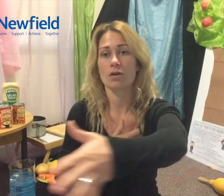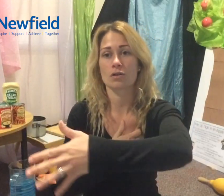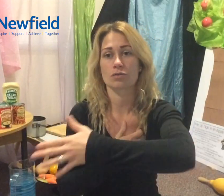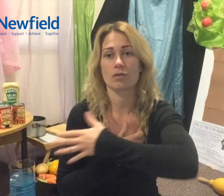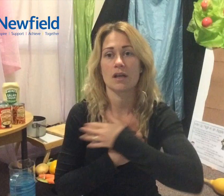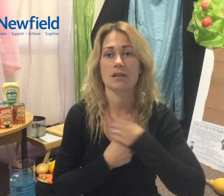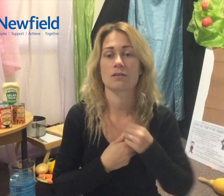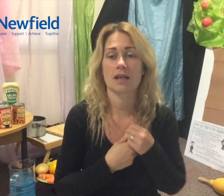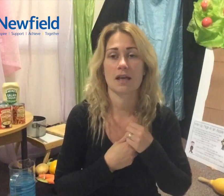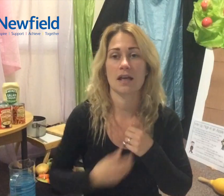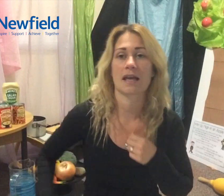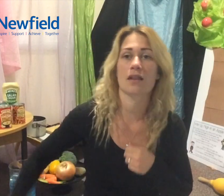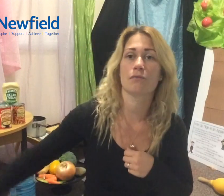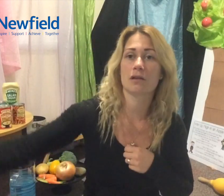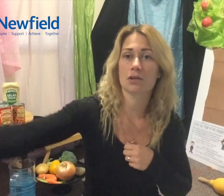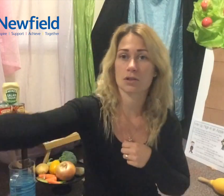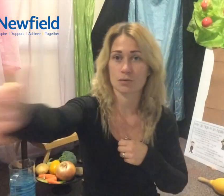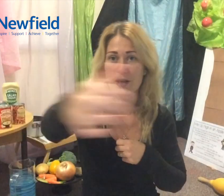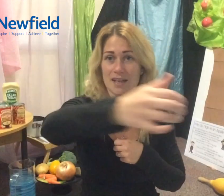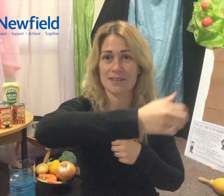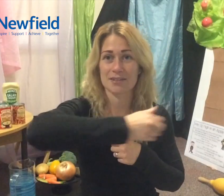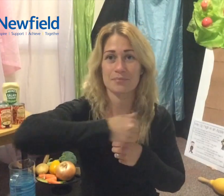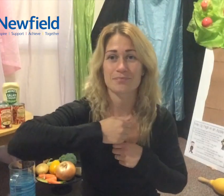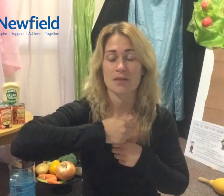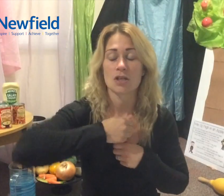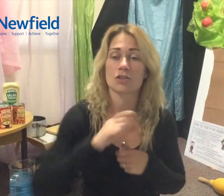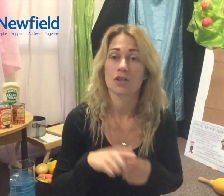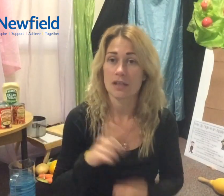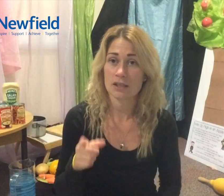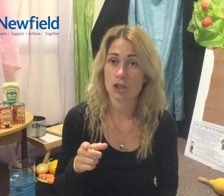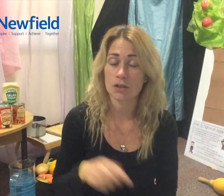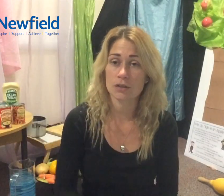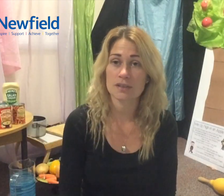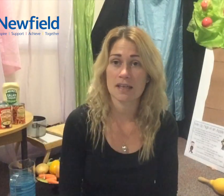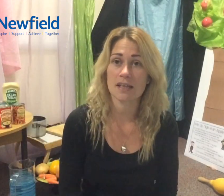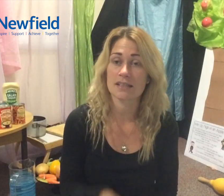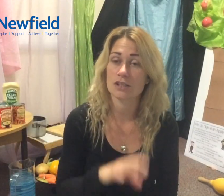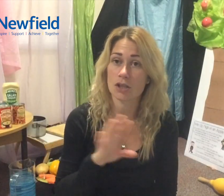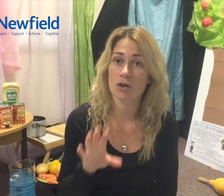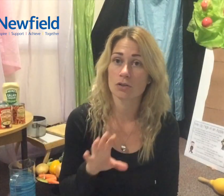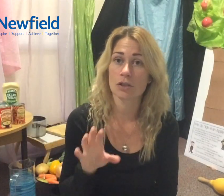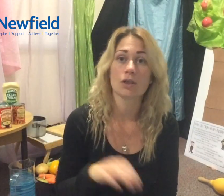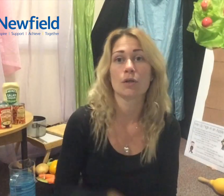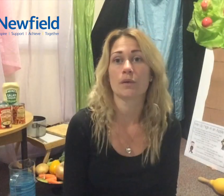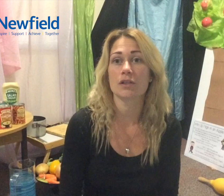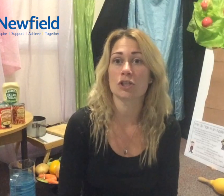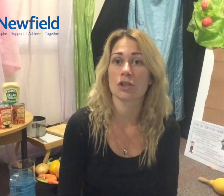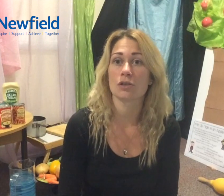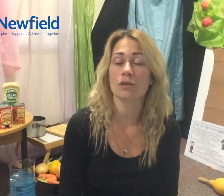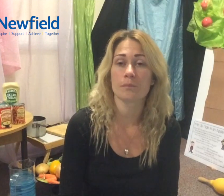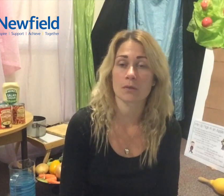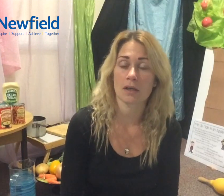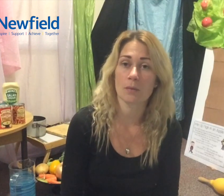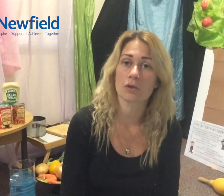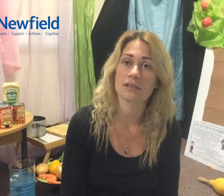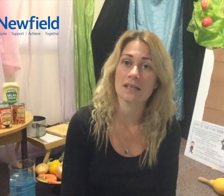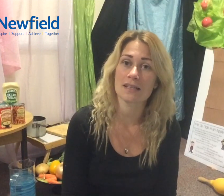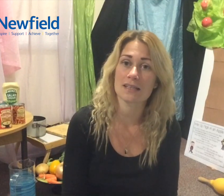those grains, okay, gathering those grains. So the next shot that you'll see is the song with the tune. Okay, we're going to sing it